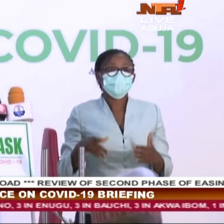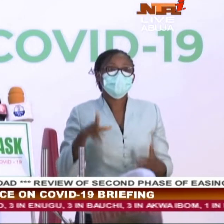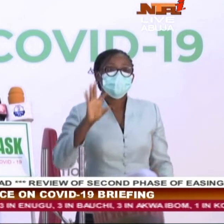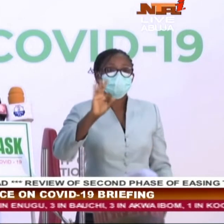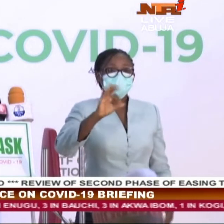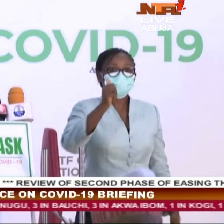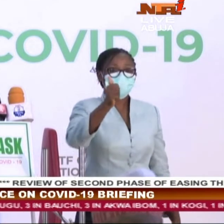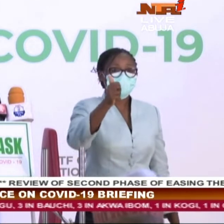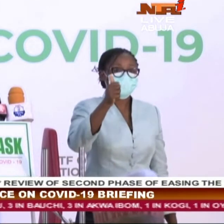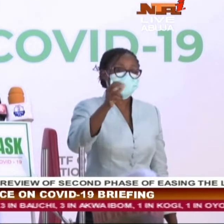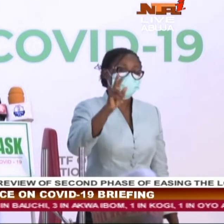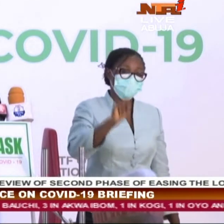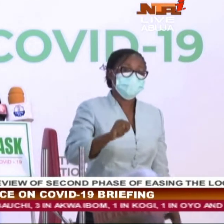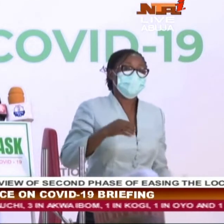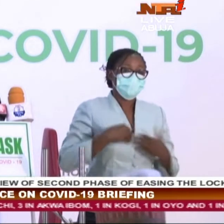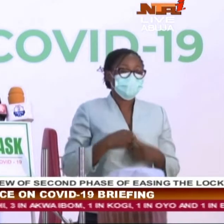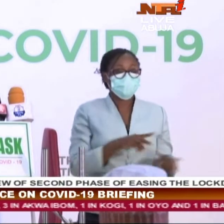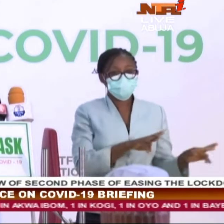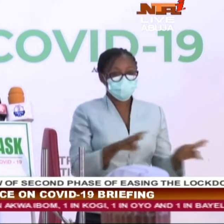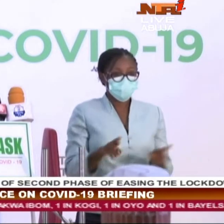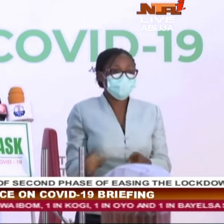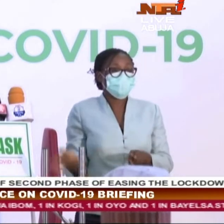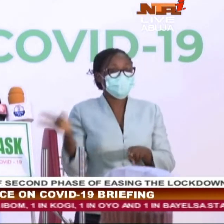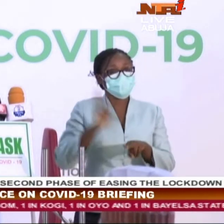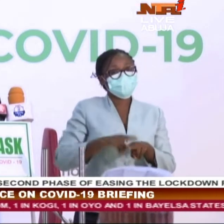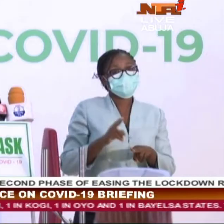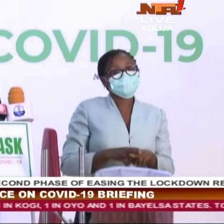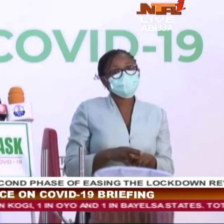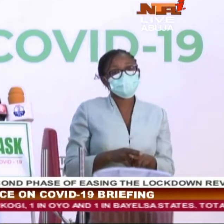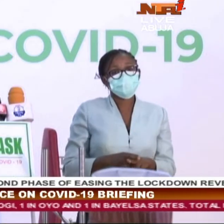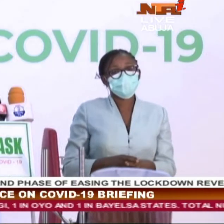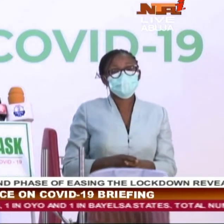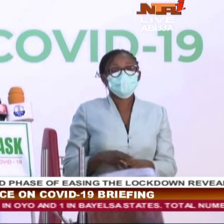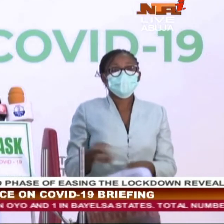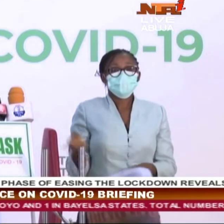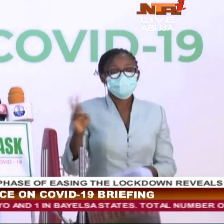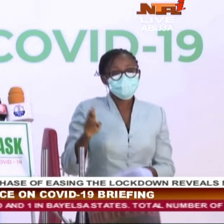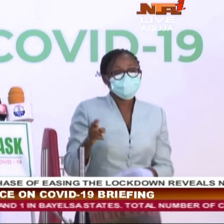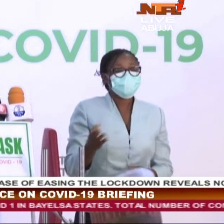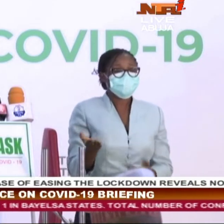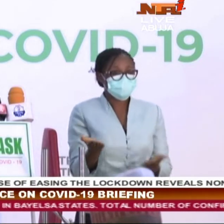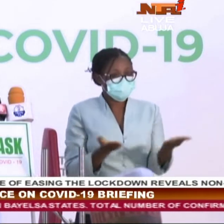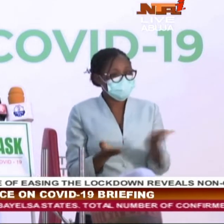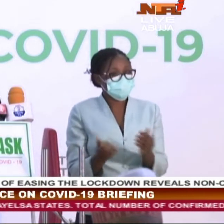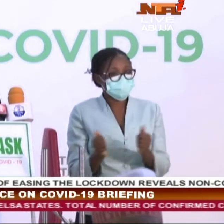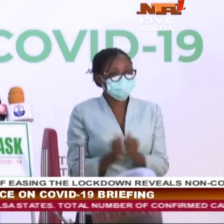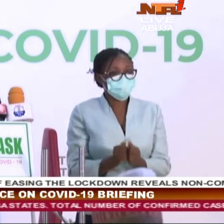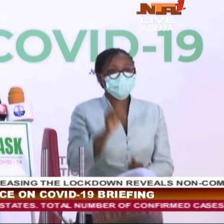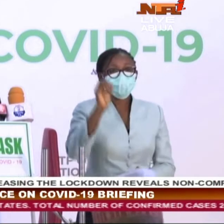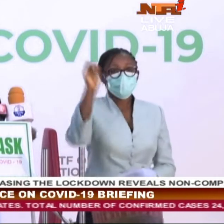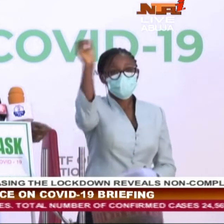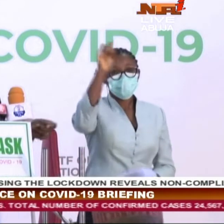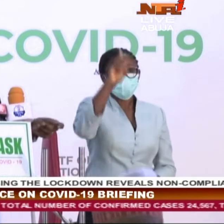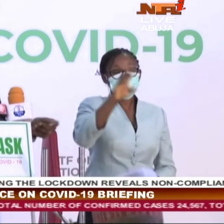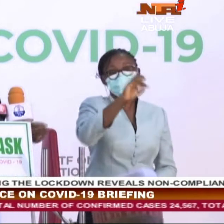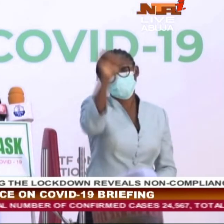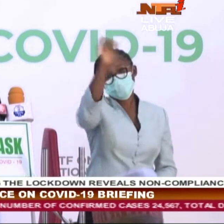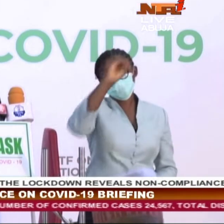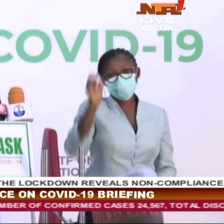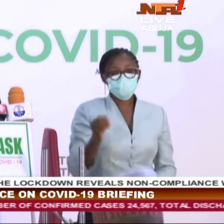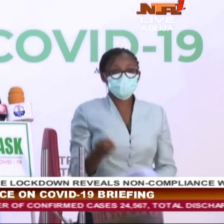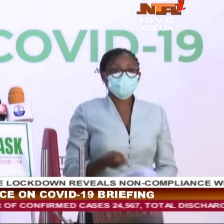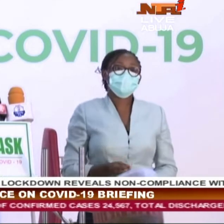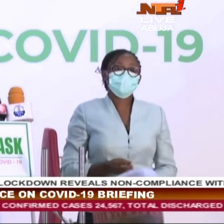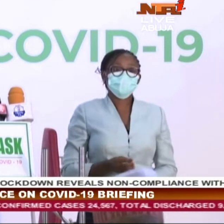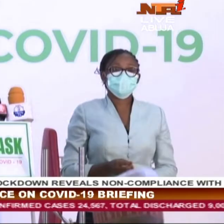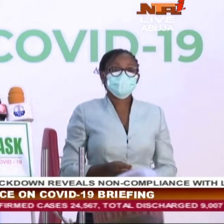increased its customer services fare with 100%. You used to pay for the customer services,